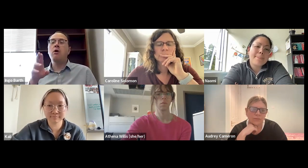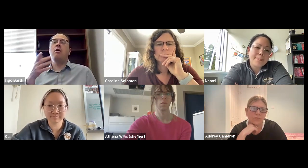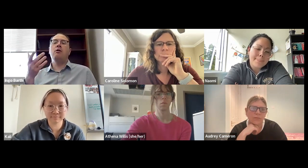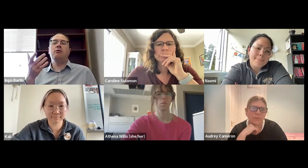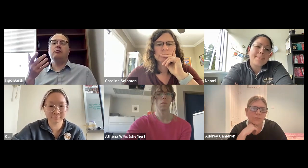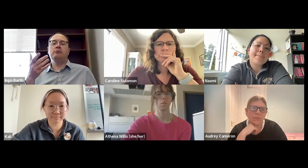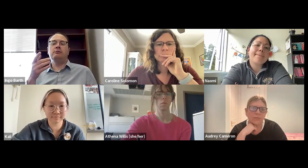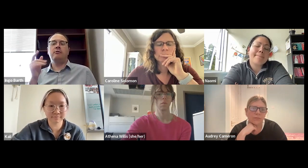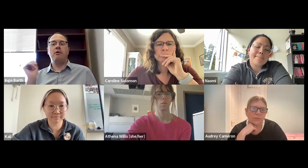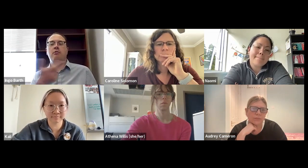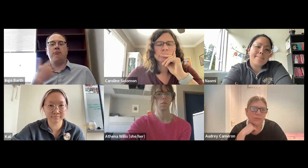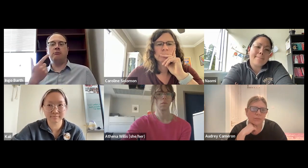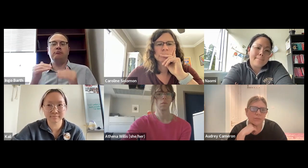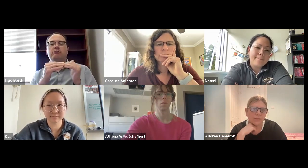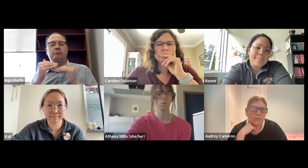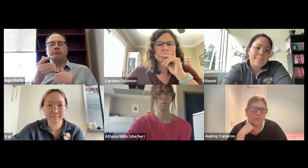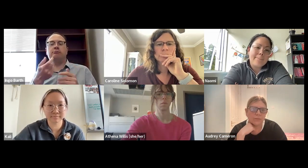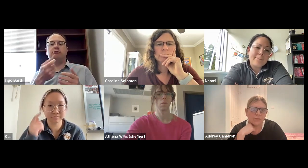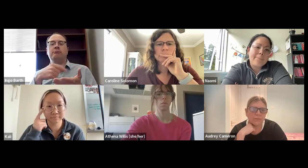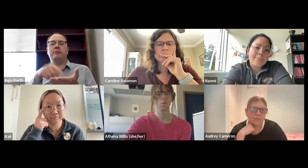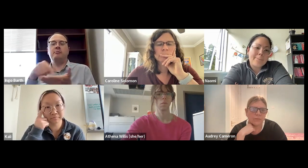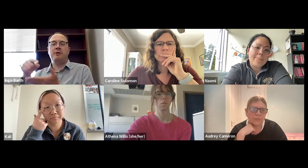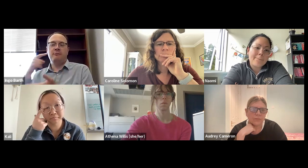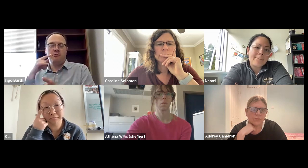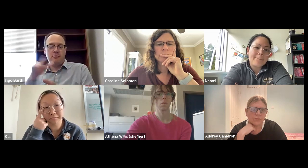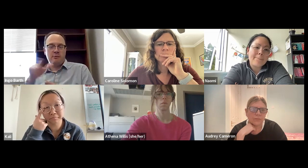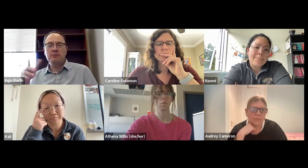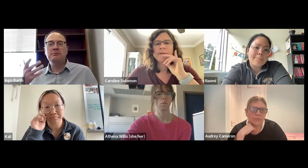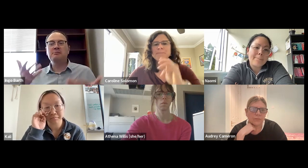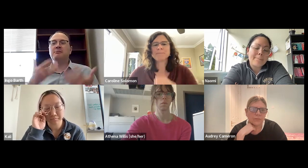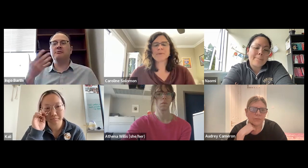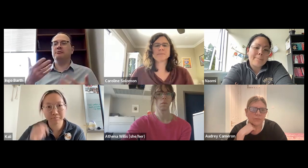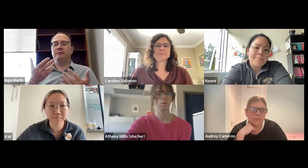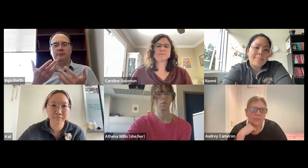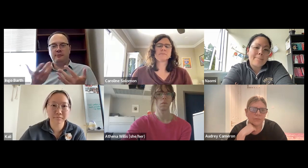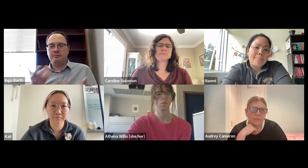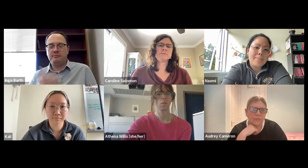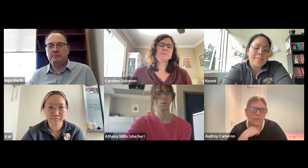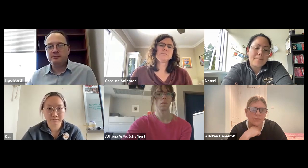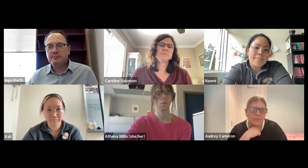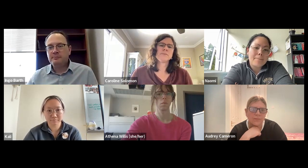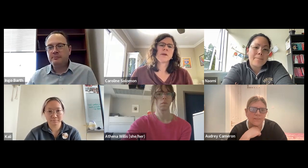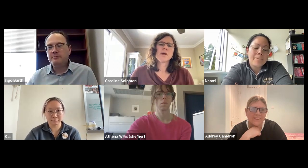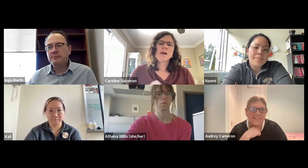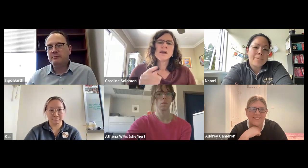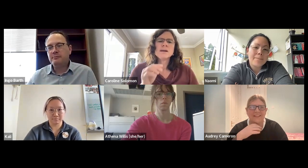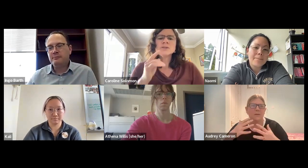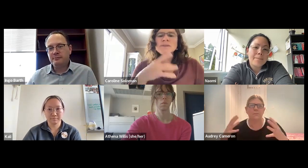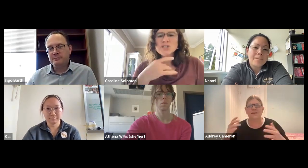if they're students. This might be difficult. I think, you know, we want to be equitable in terms of what the costs are